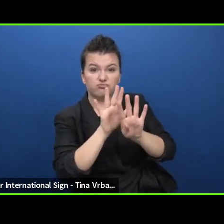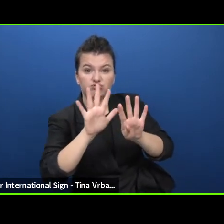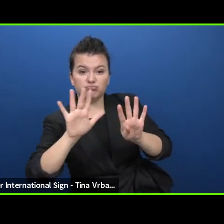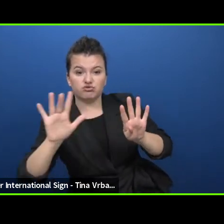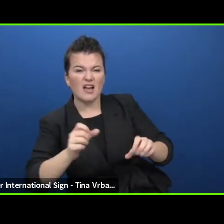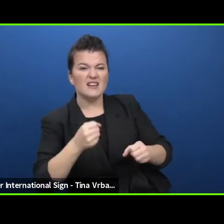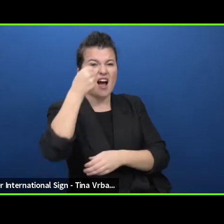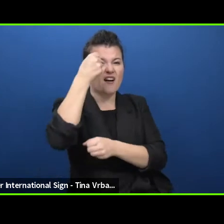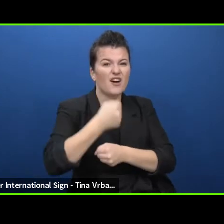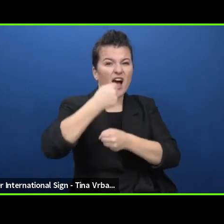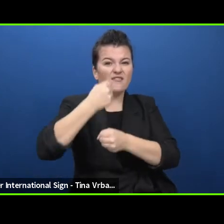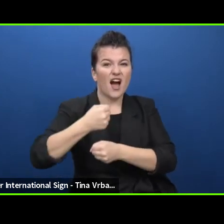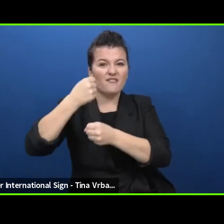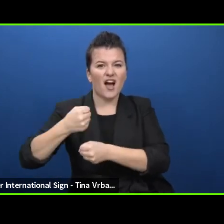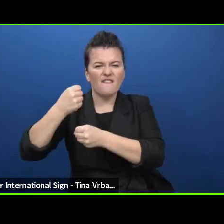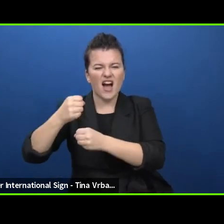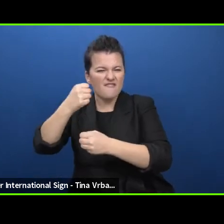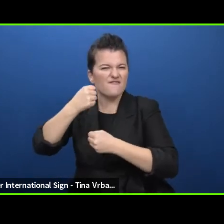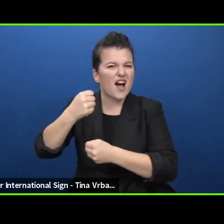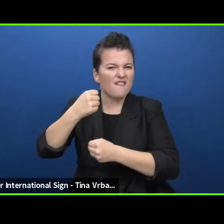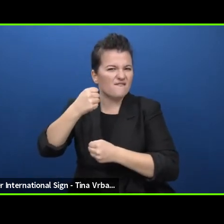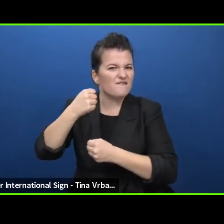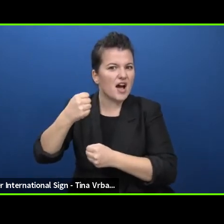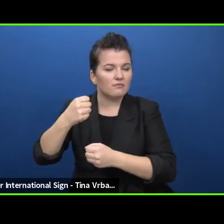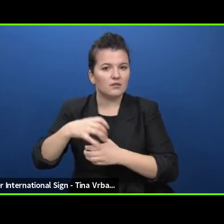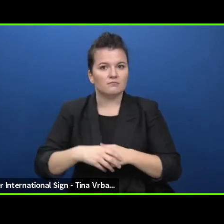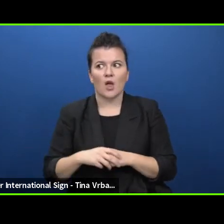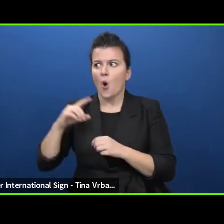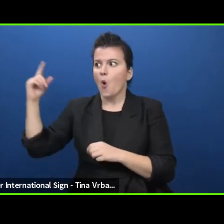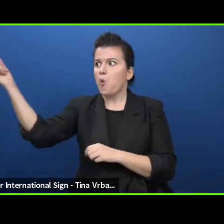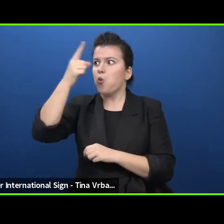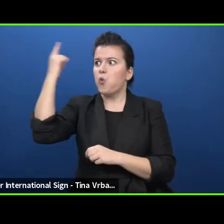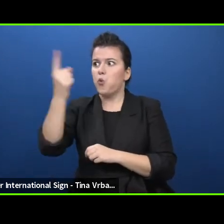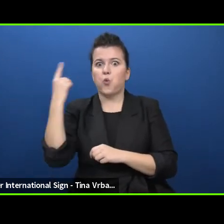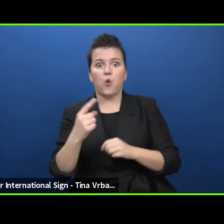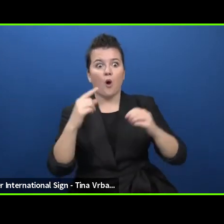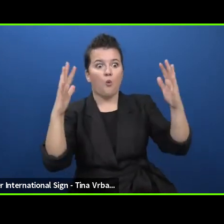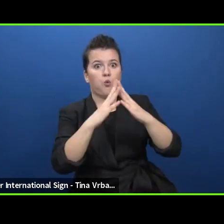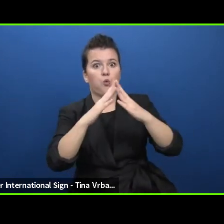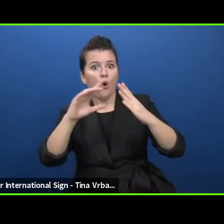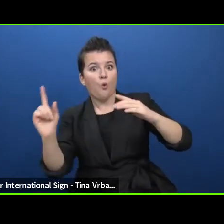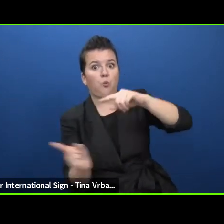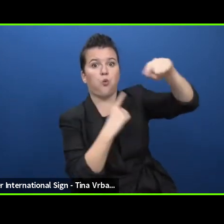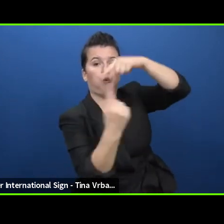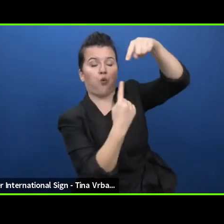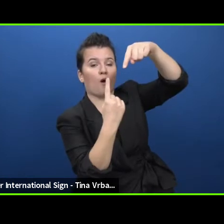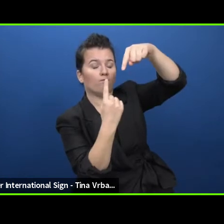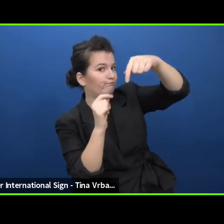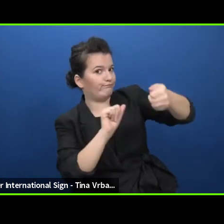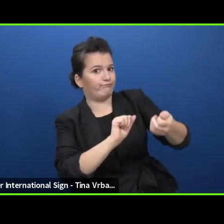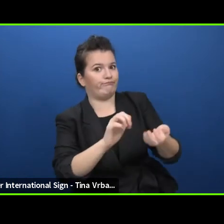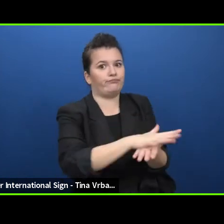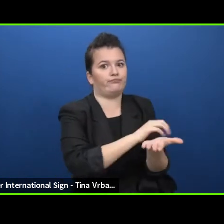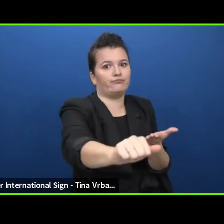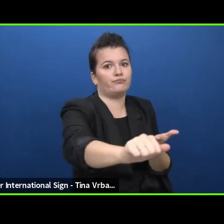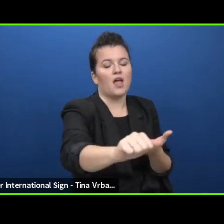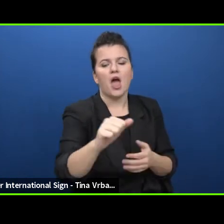tornado smashing someone's house. A self-doubting young actor. A failed exam paper.